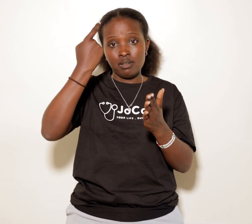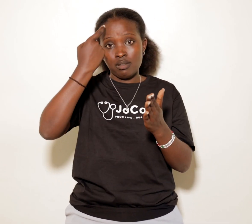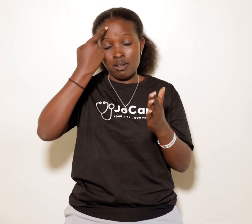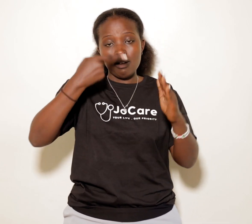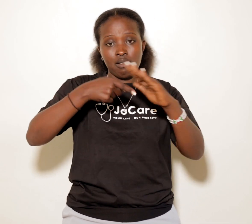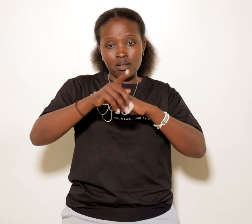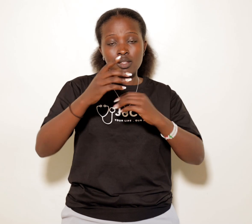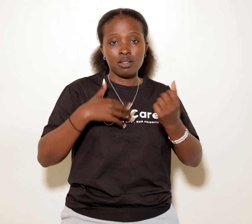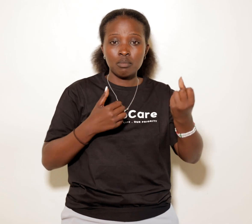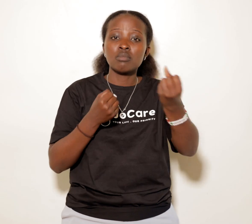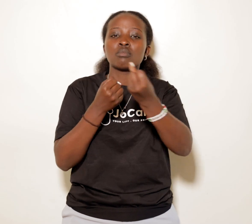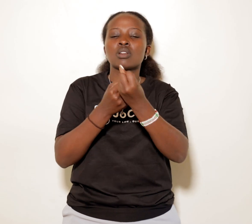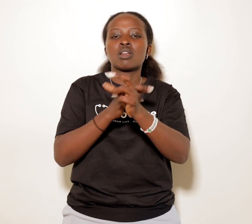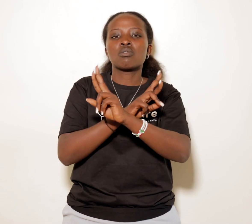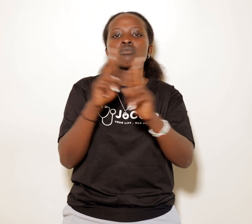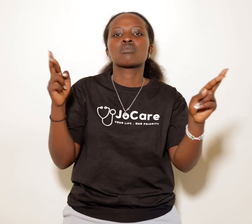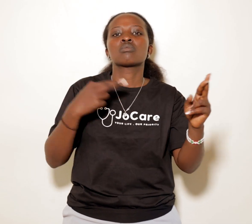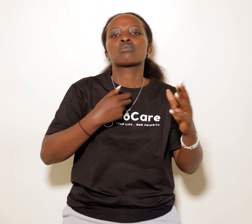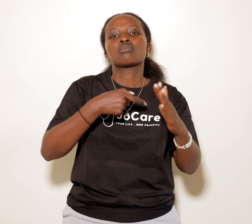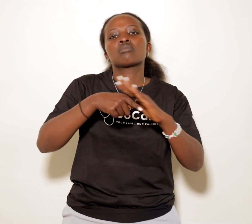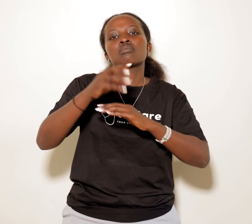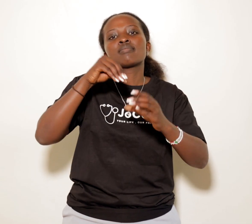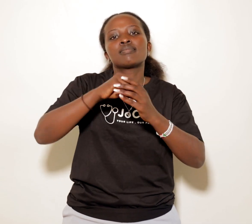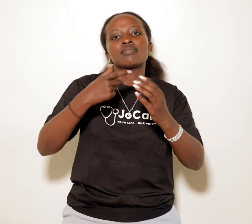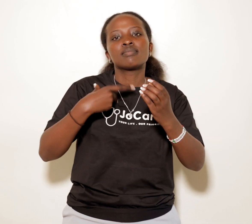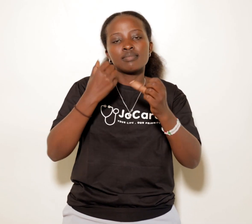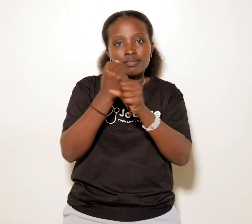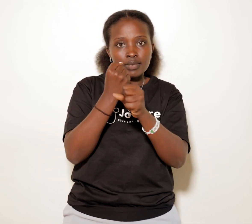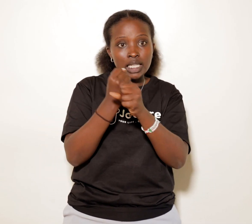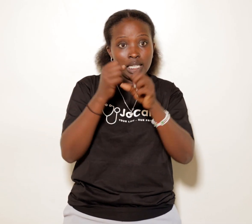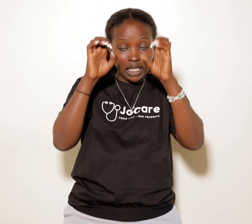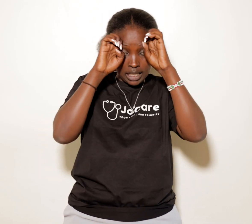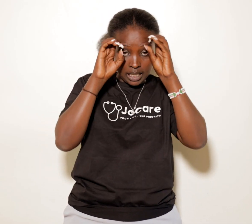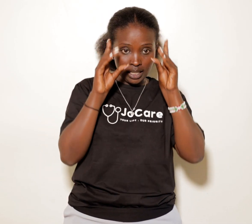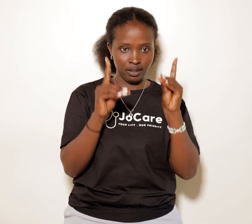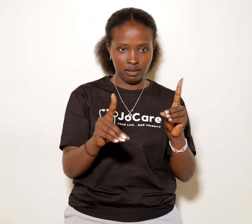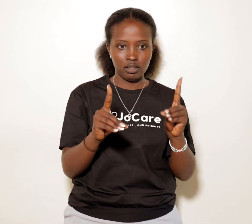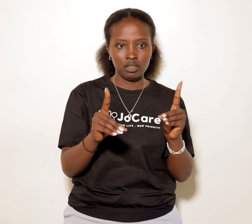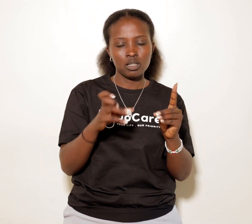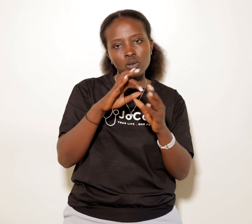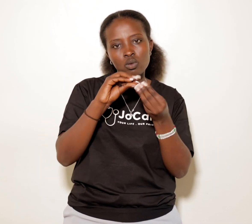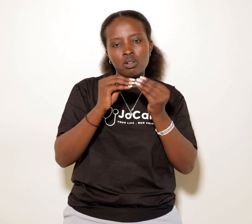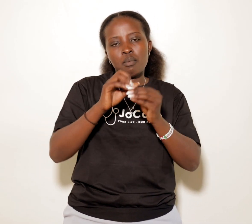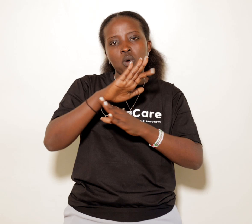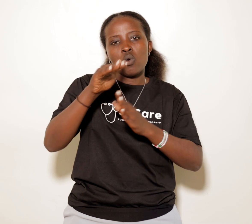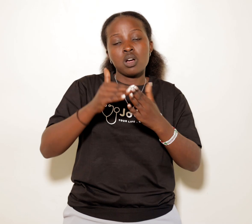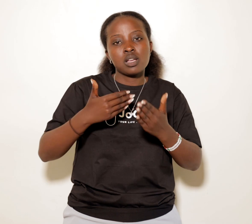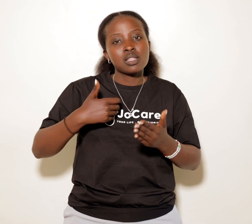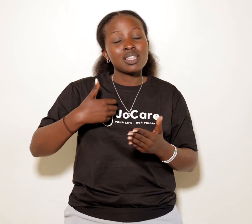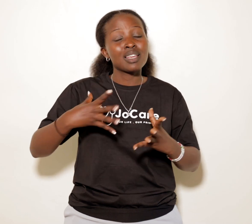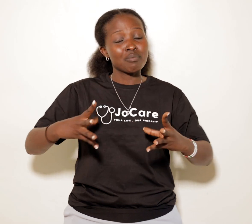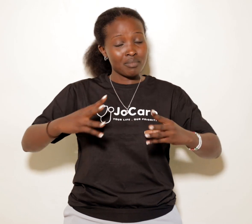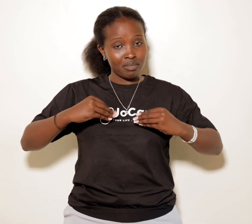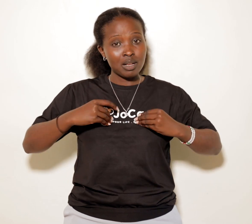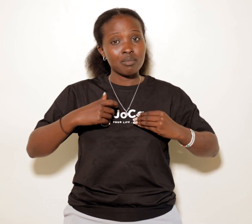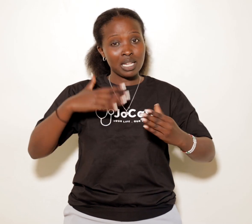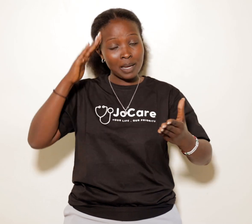still helping to be able to incorporate the sexual health education in the curriculum. Okay. So I believe the sexual health